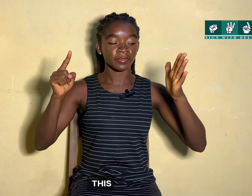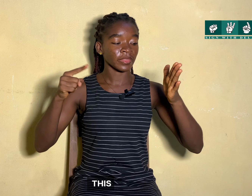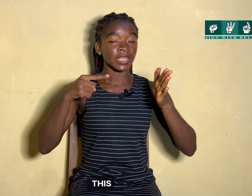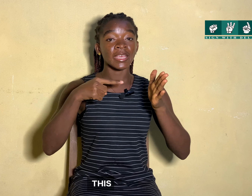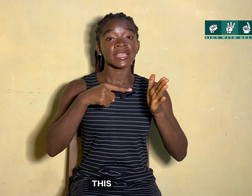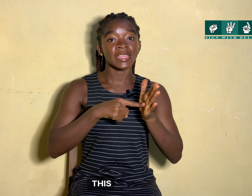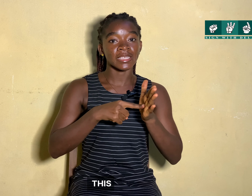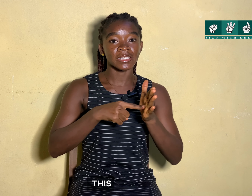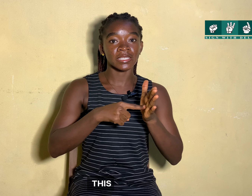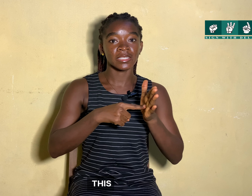This.